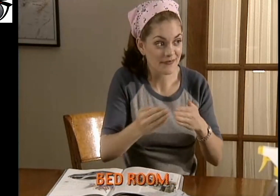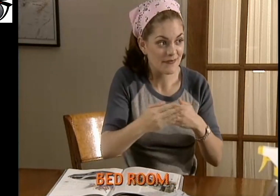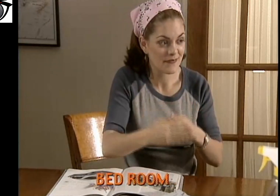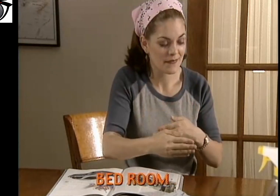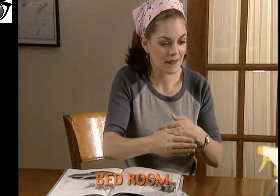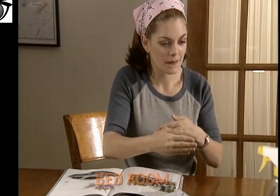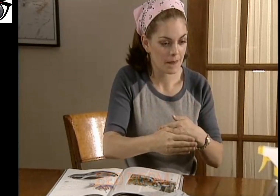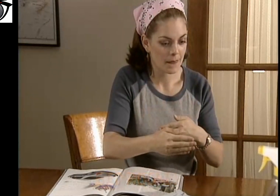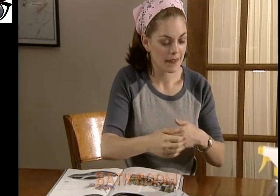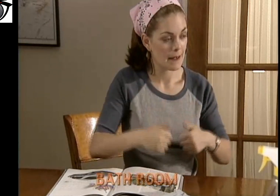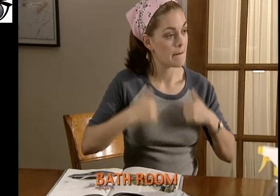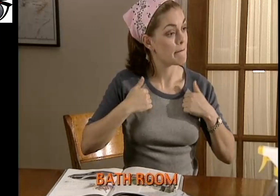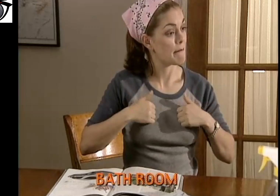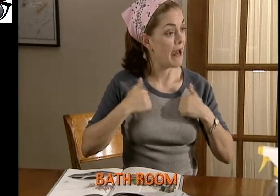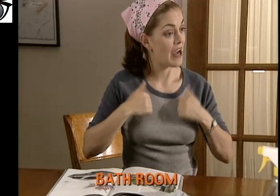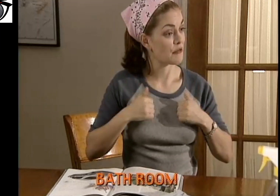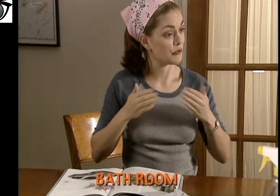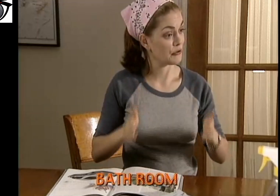bedroom,